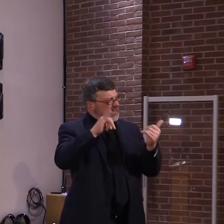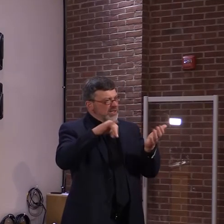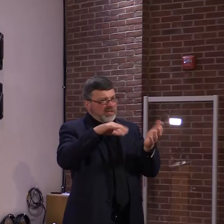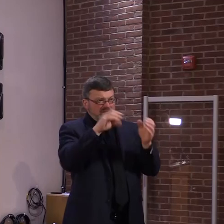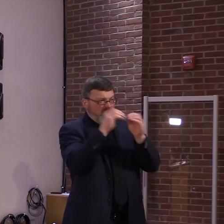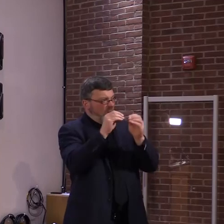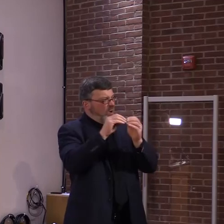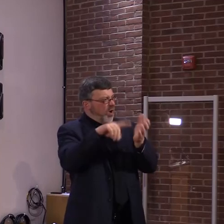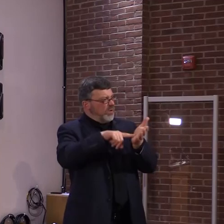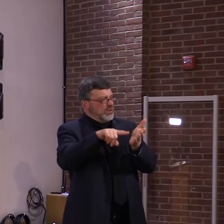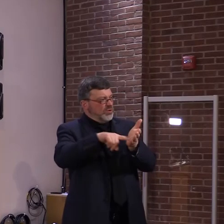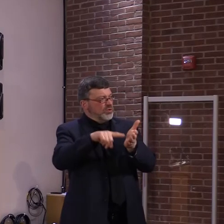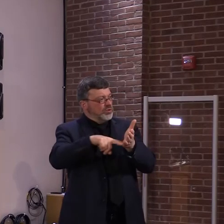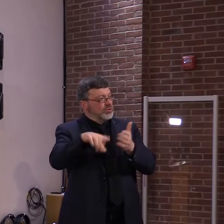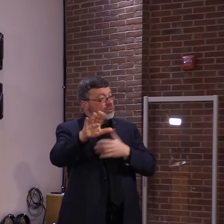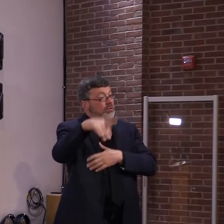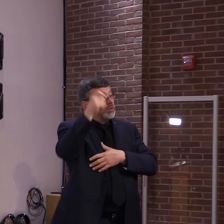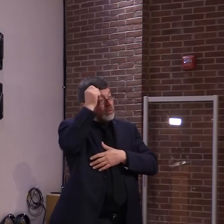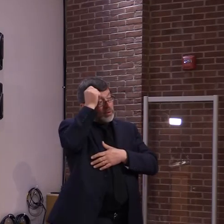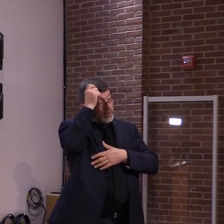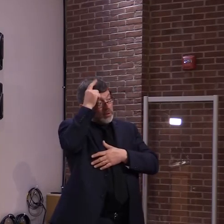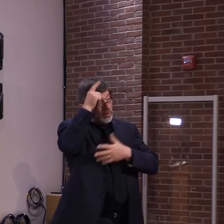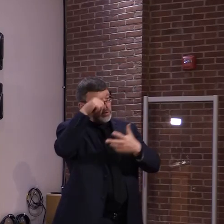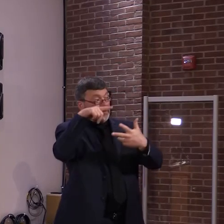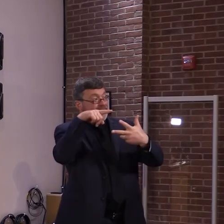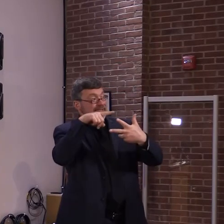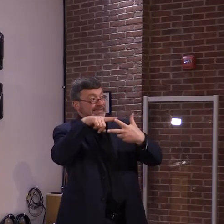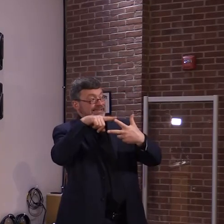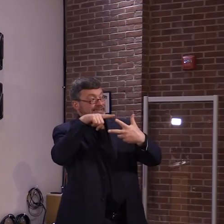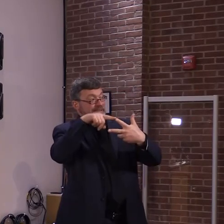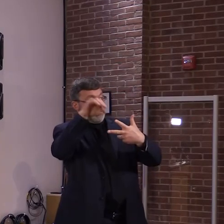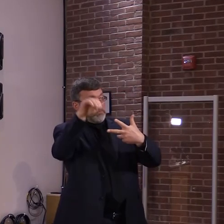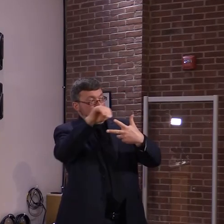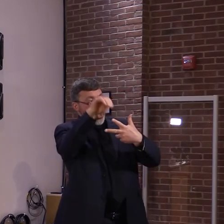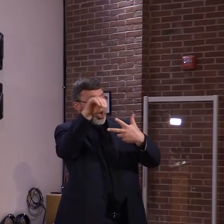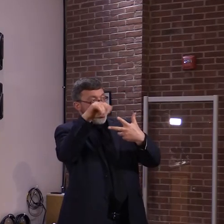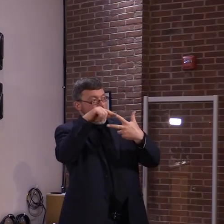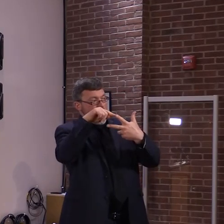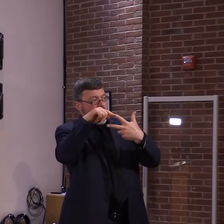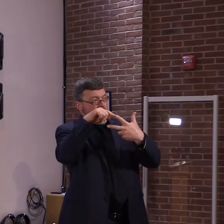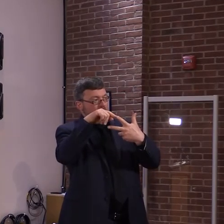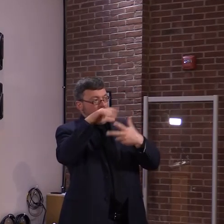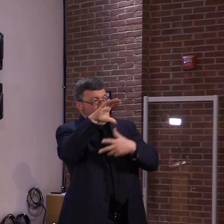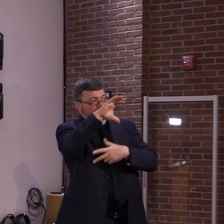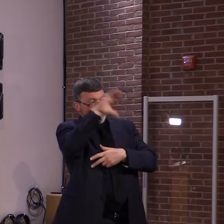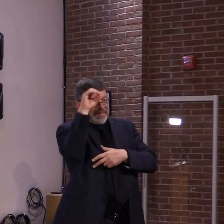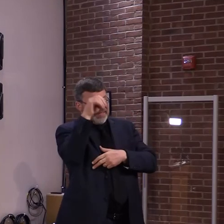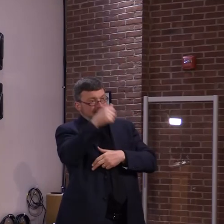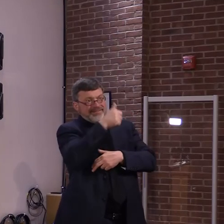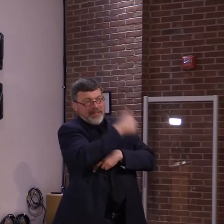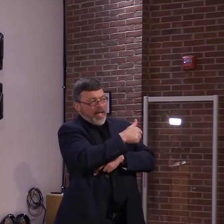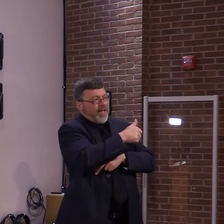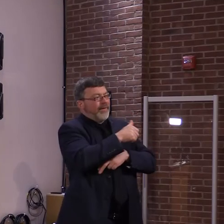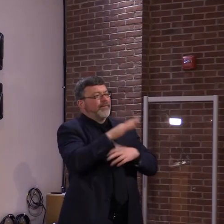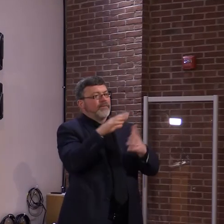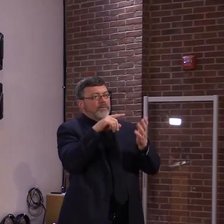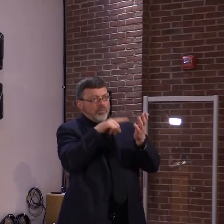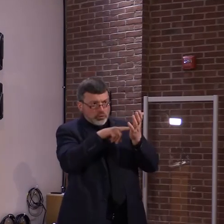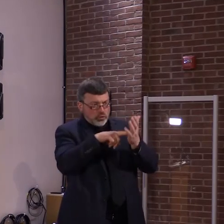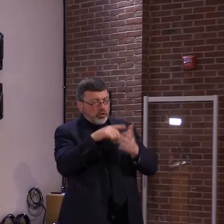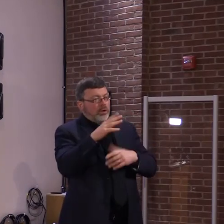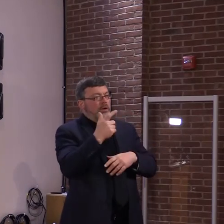are focusing on nasal specimens being obtained during the